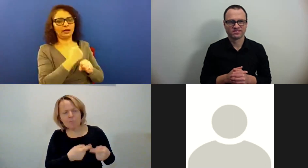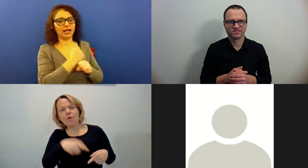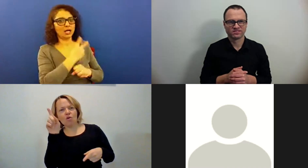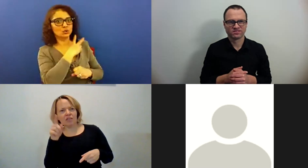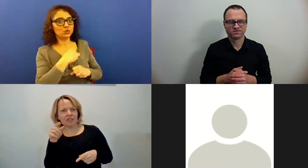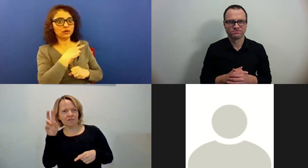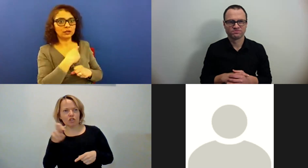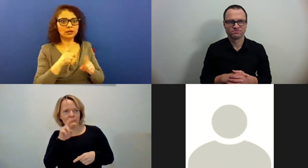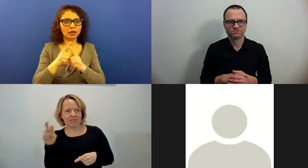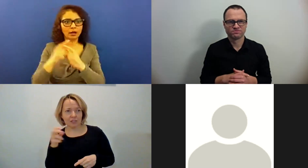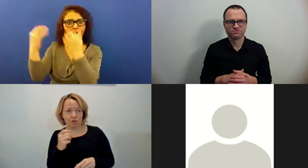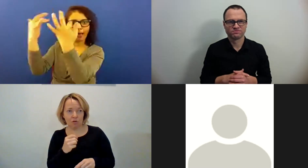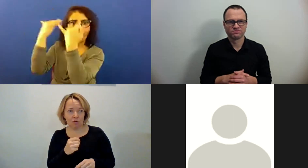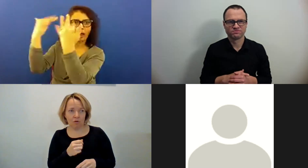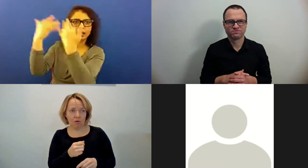Switzerland. He told me,